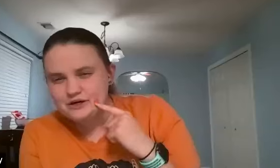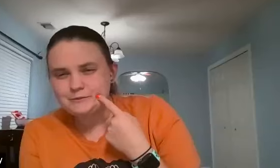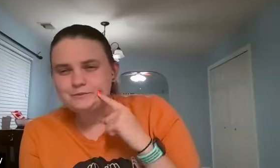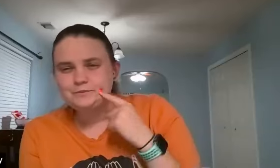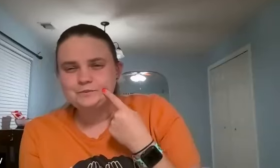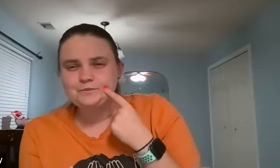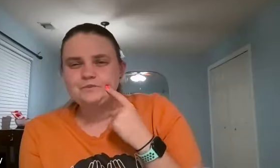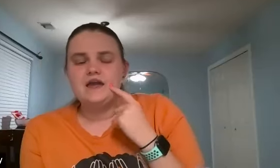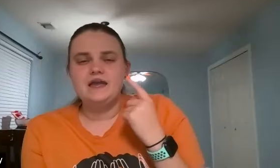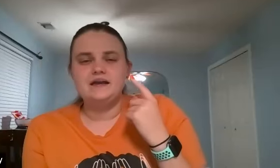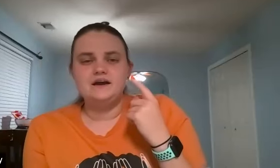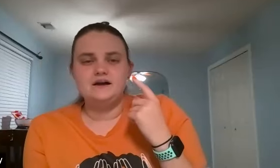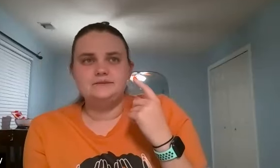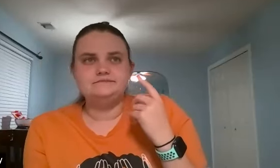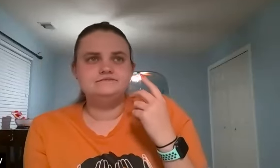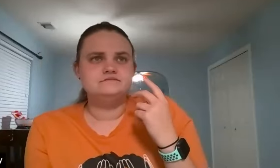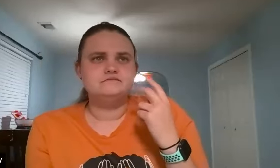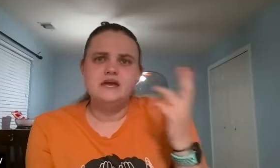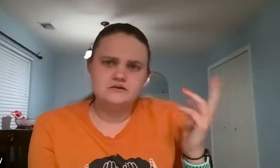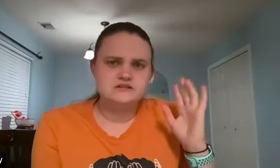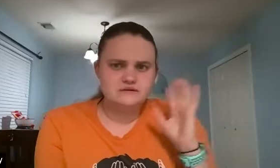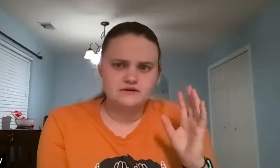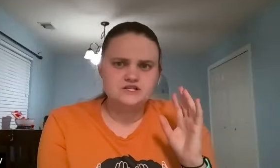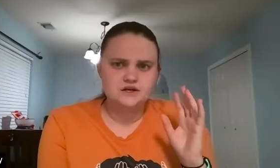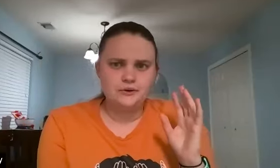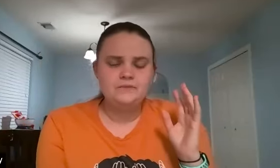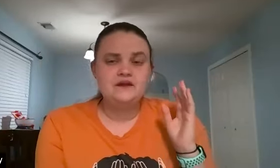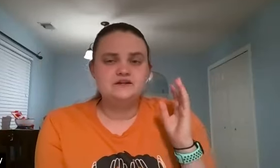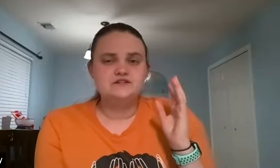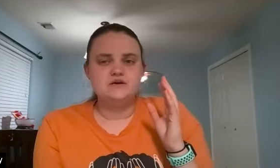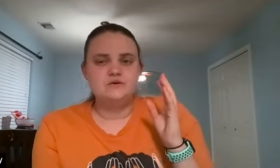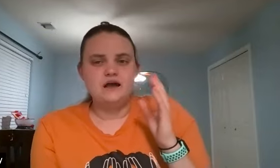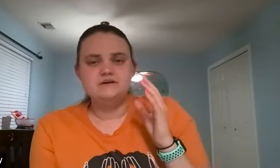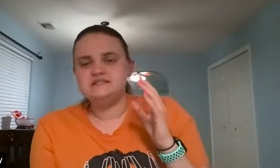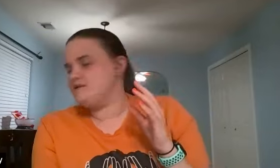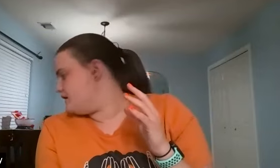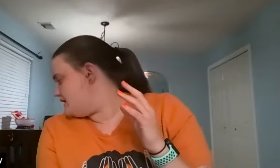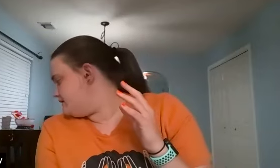sour and pickles around there too. So I always say